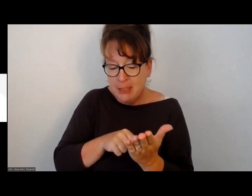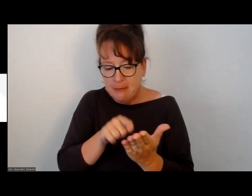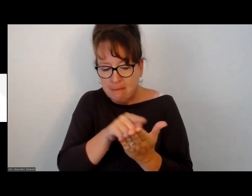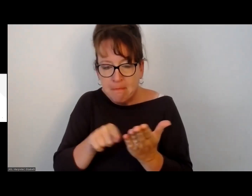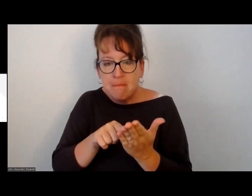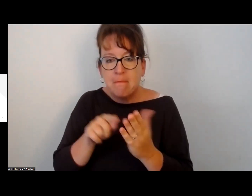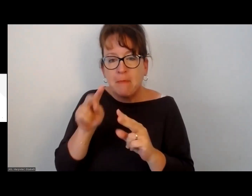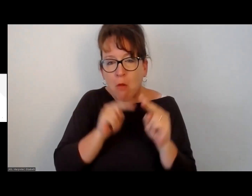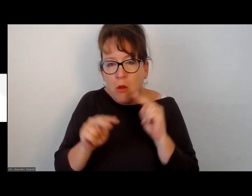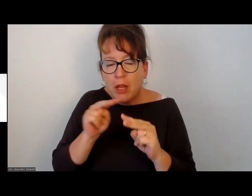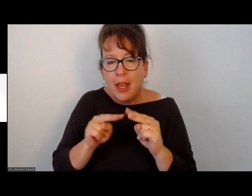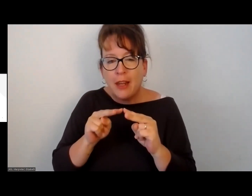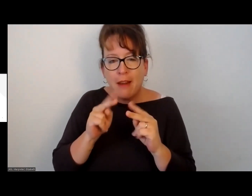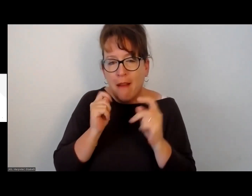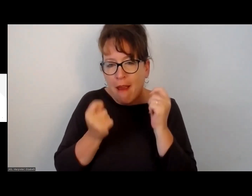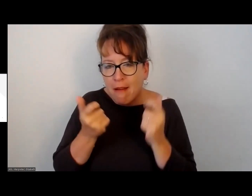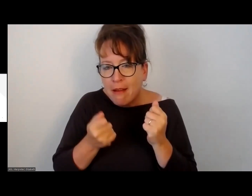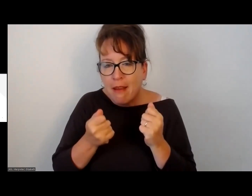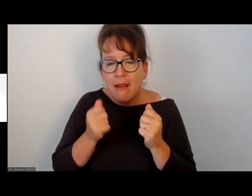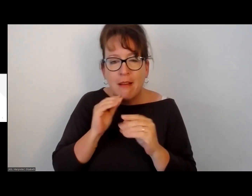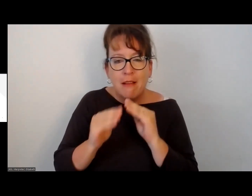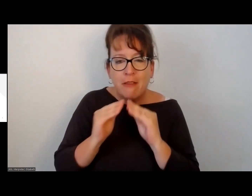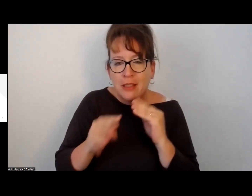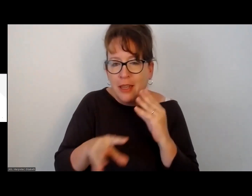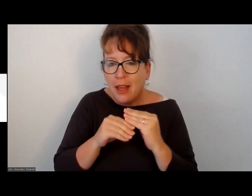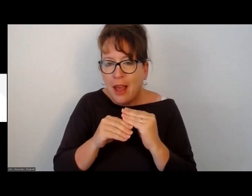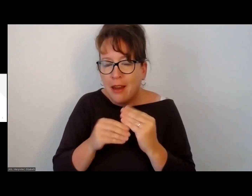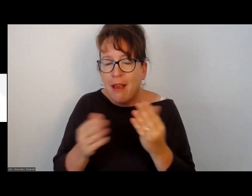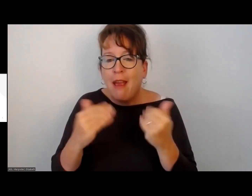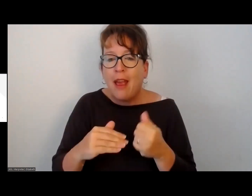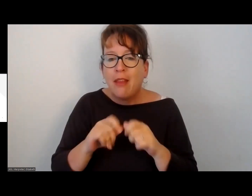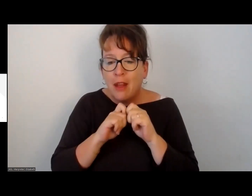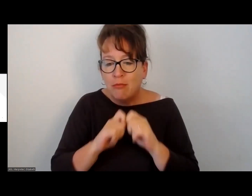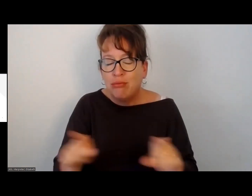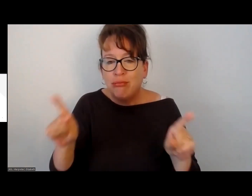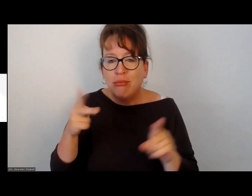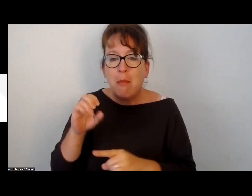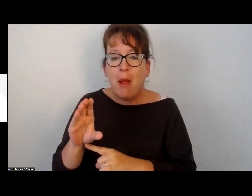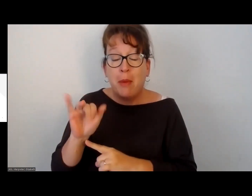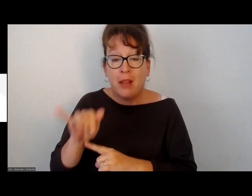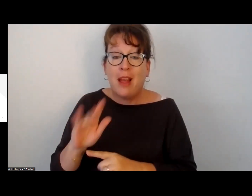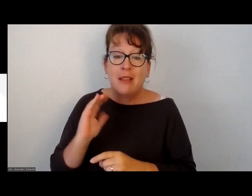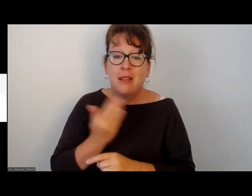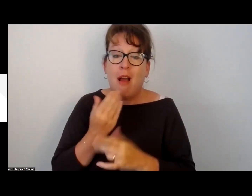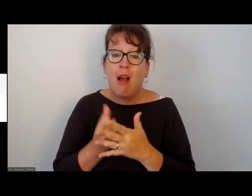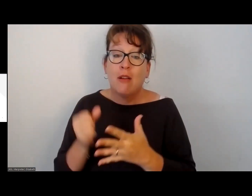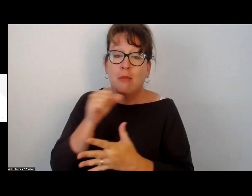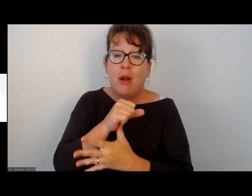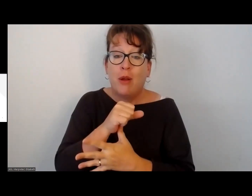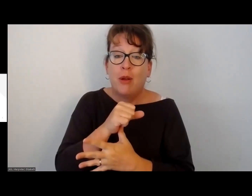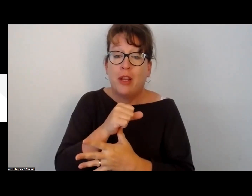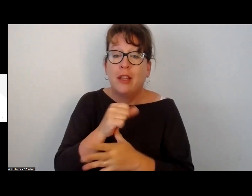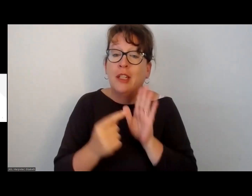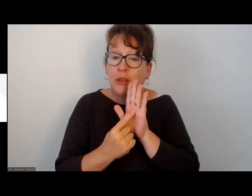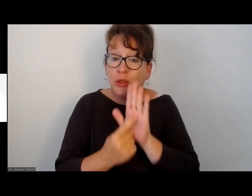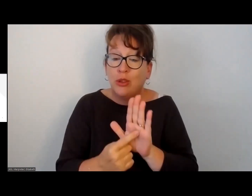sort of it public and as a resource to the communities is a real priority for our office, and just getting that